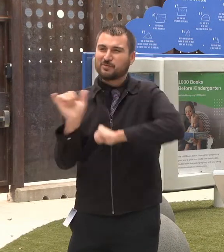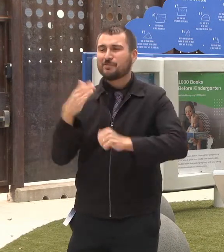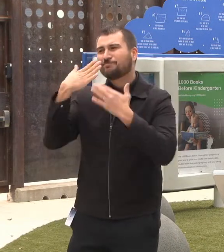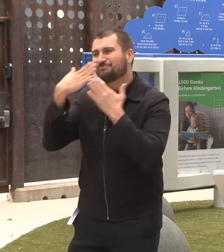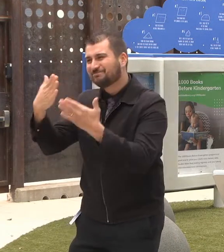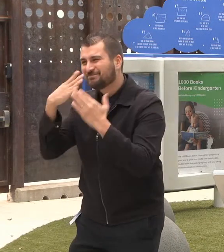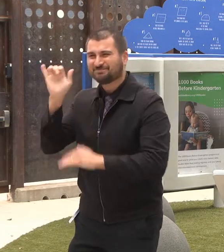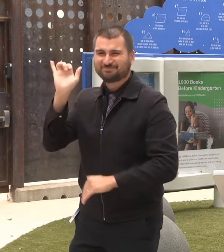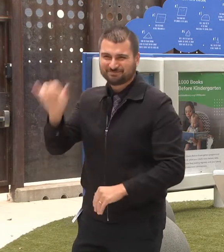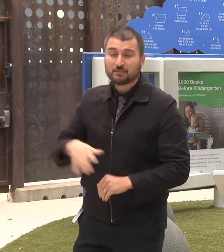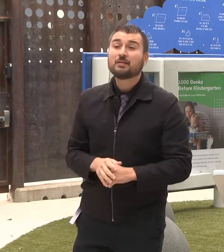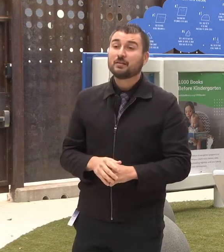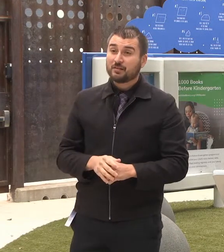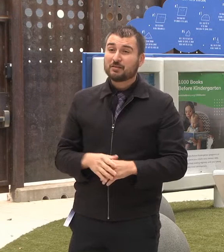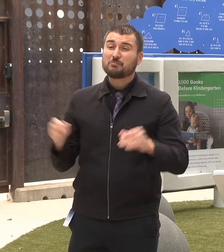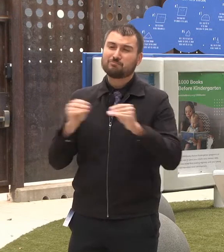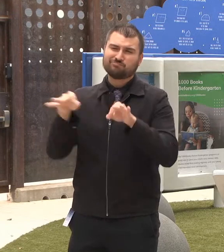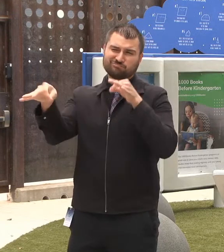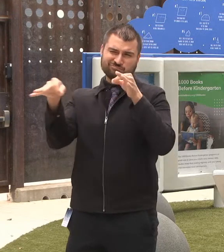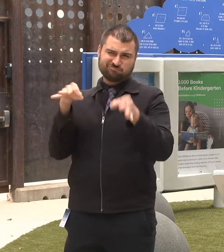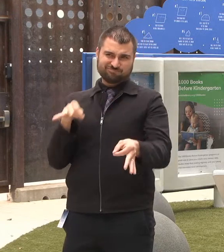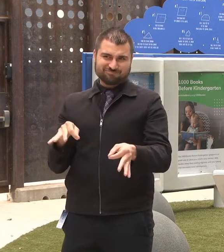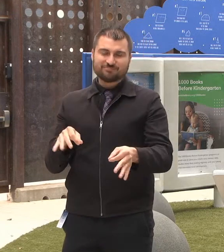that. So here to tell us more about